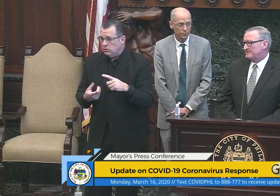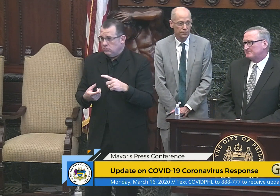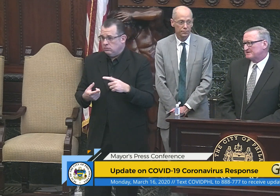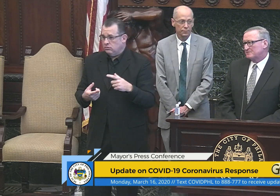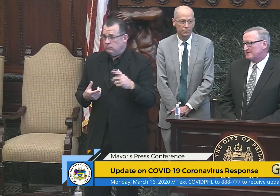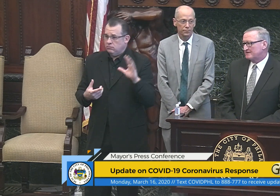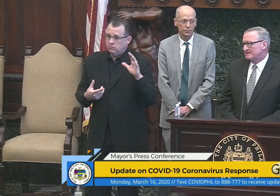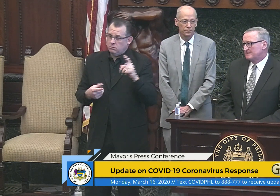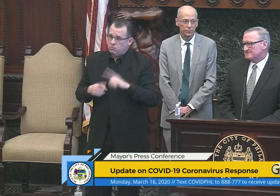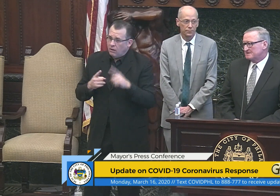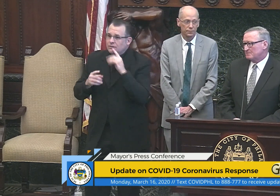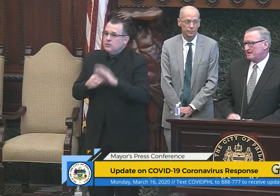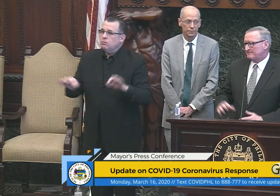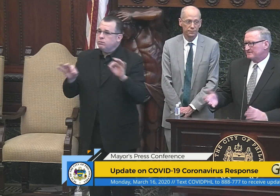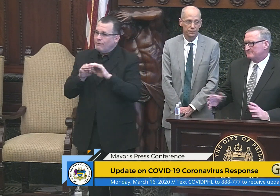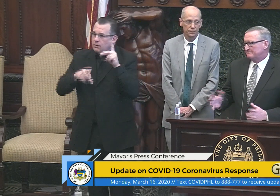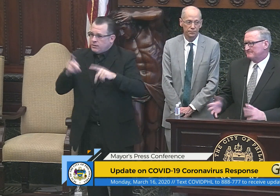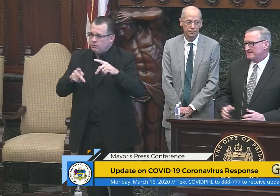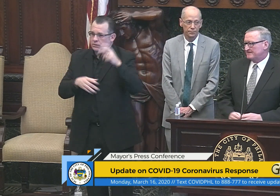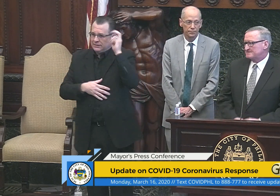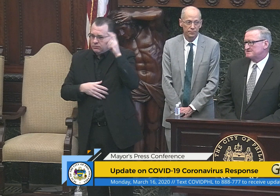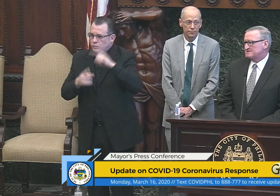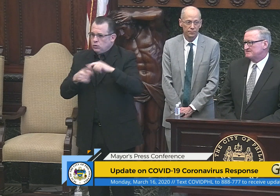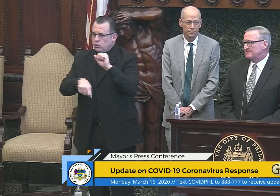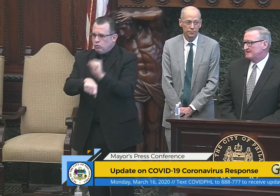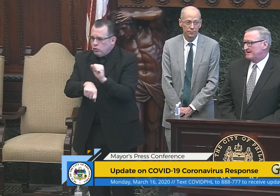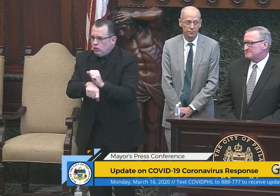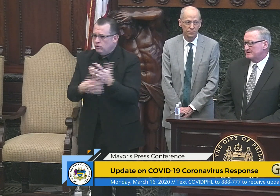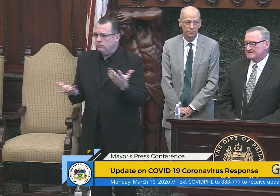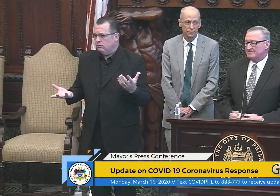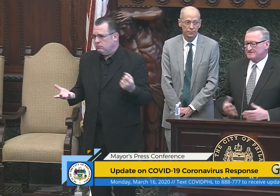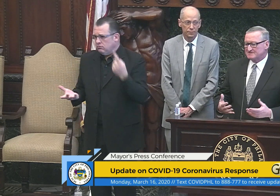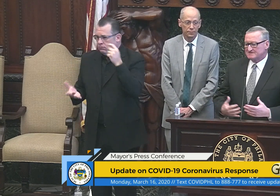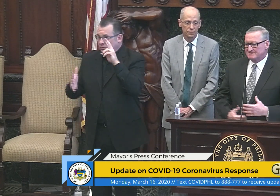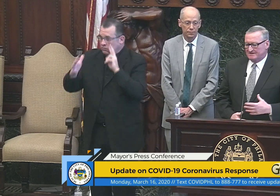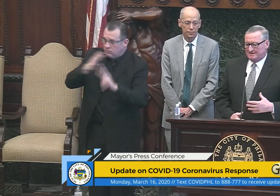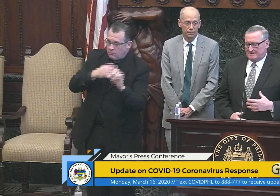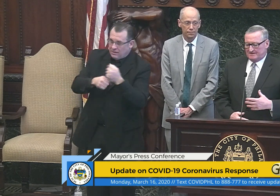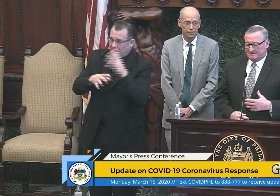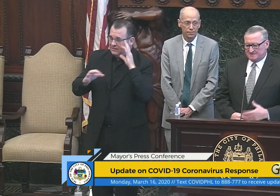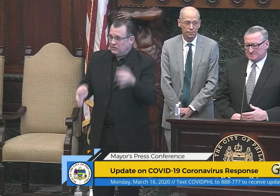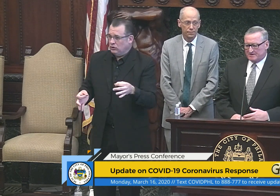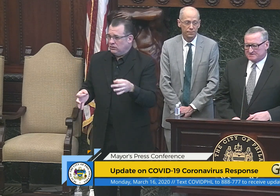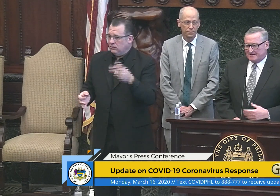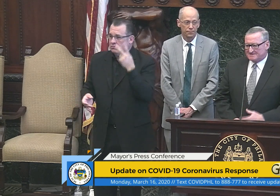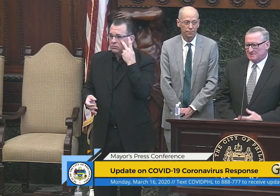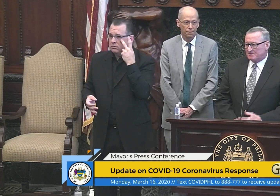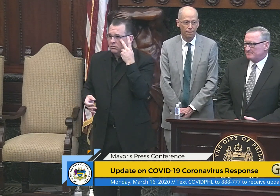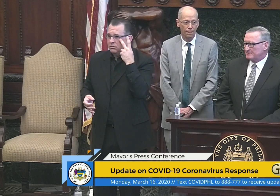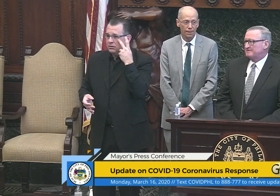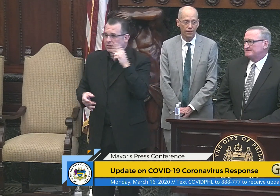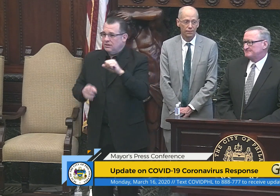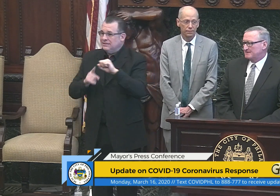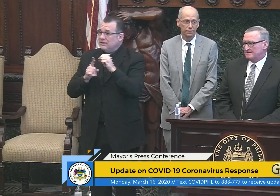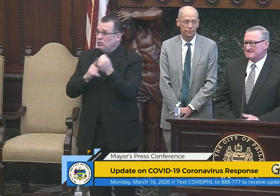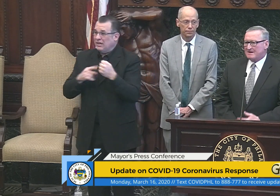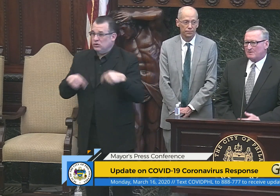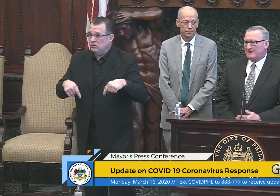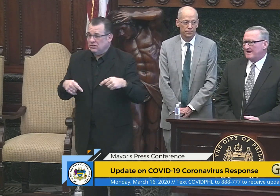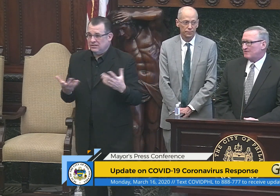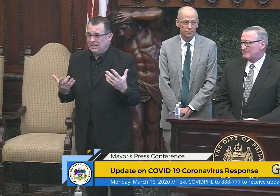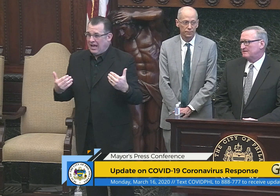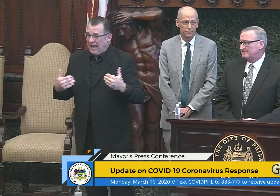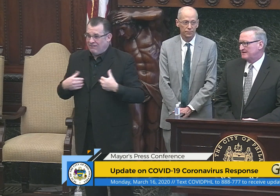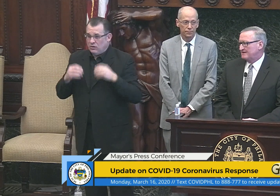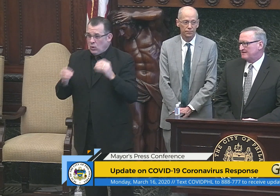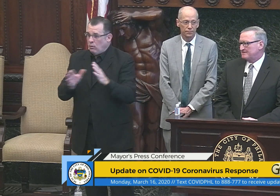lifeline for people to get to work. So we'll have to make that decision as we. This is a situation that has no playbook. It's hour